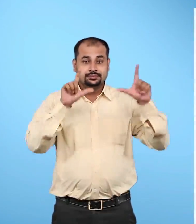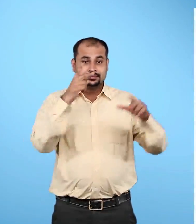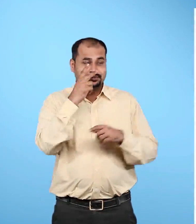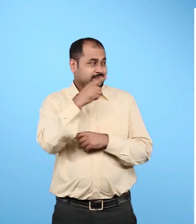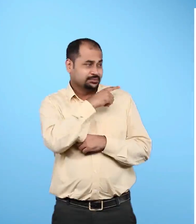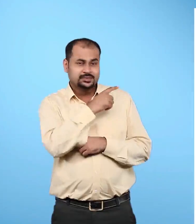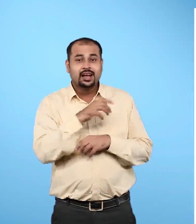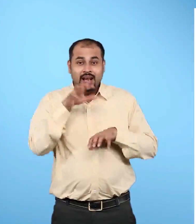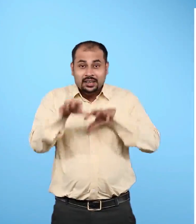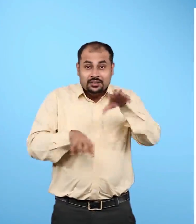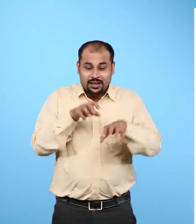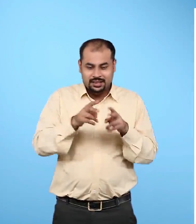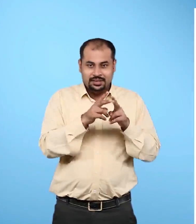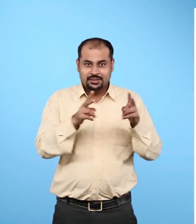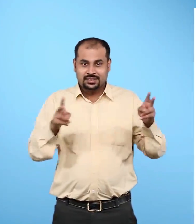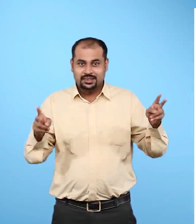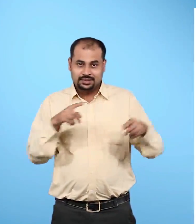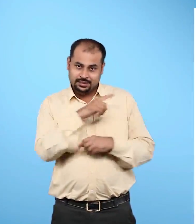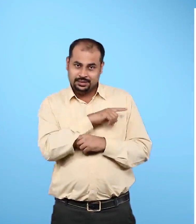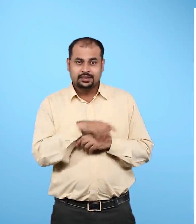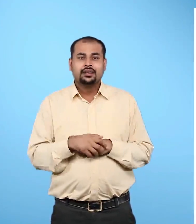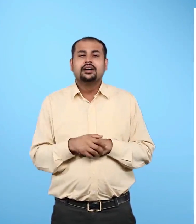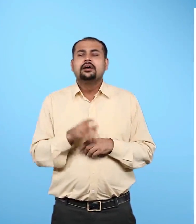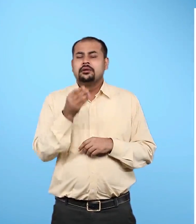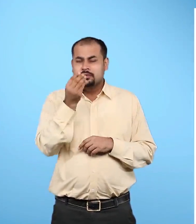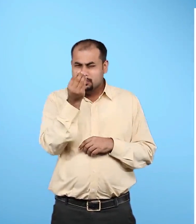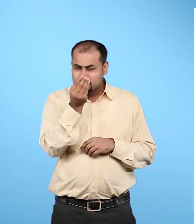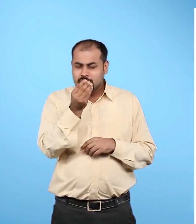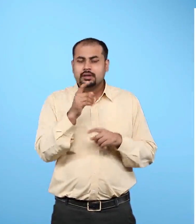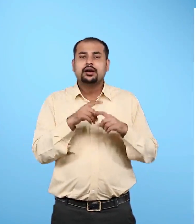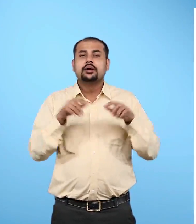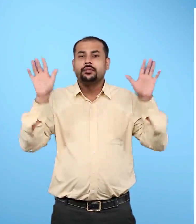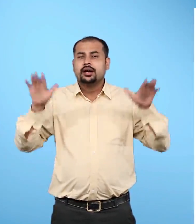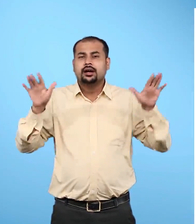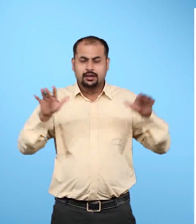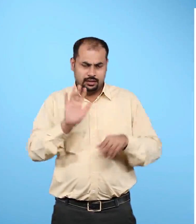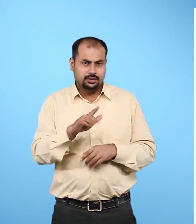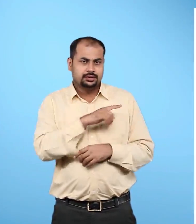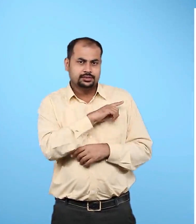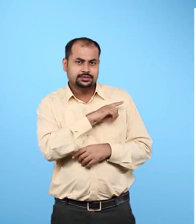We have the picture of some animals and birds on top of the page.